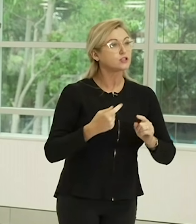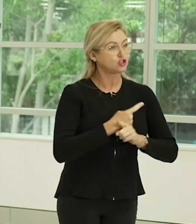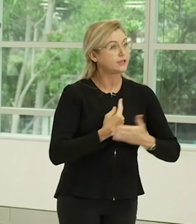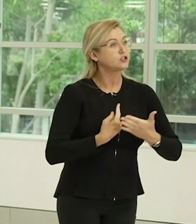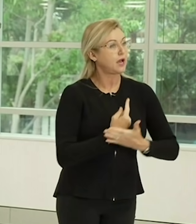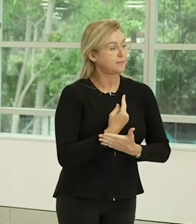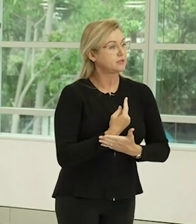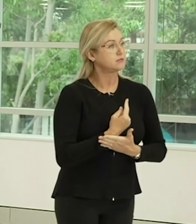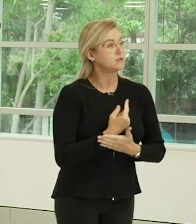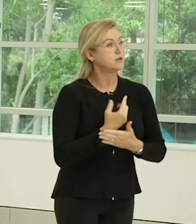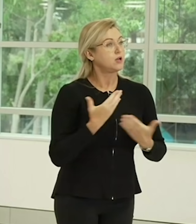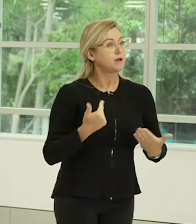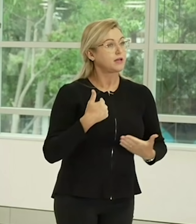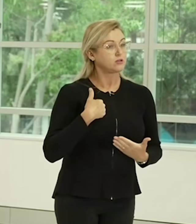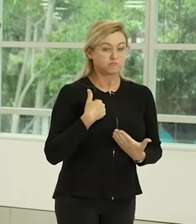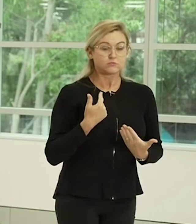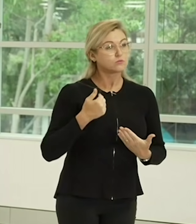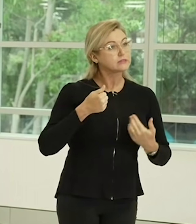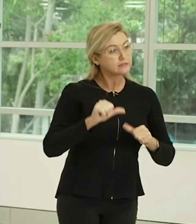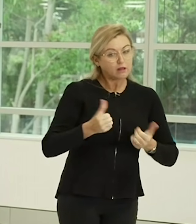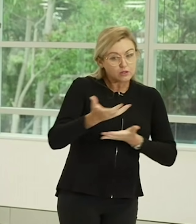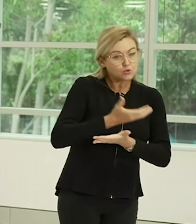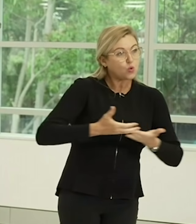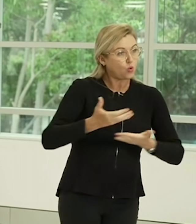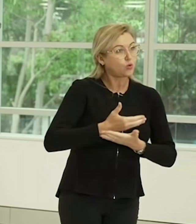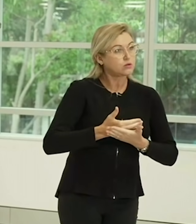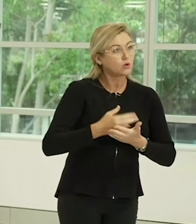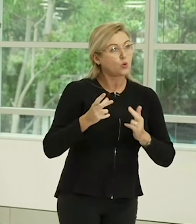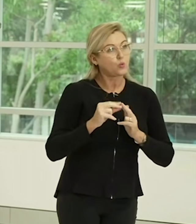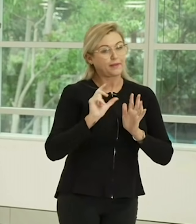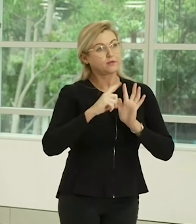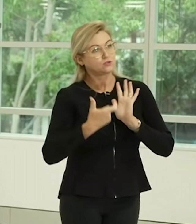my view, we had a very constructive discussion